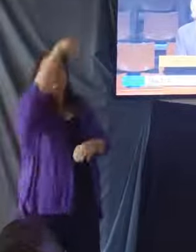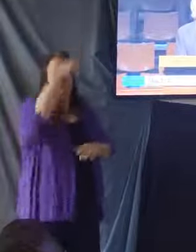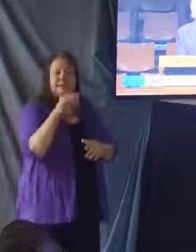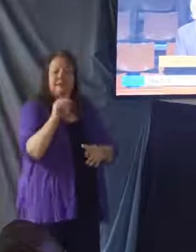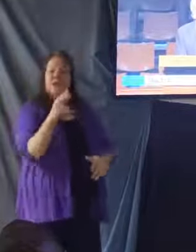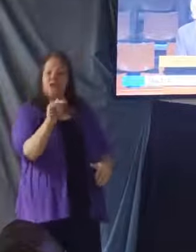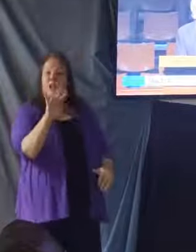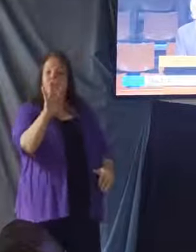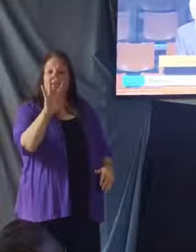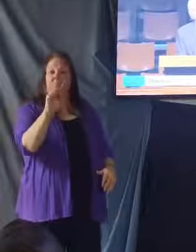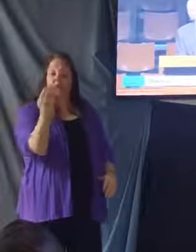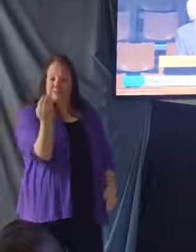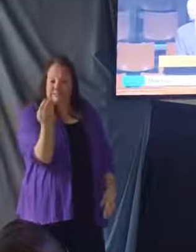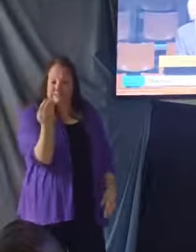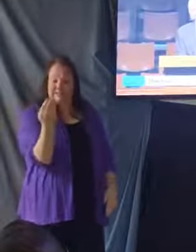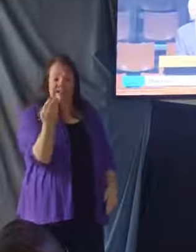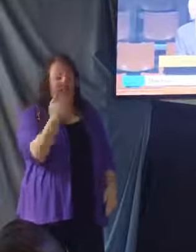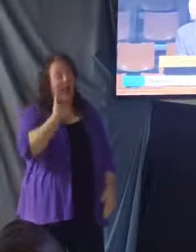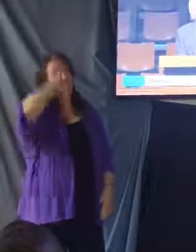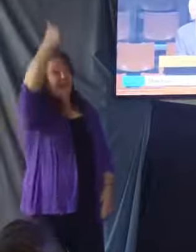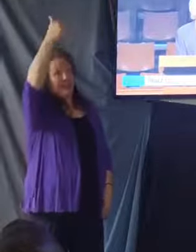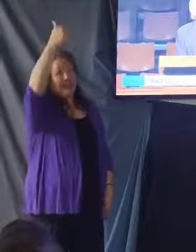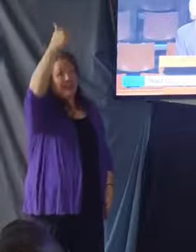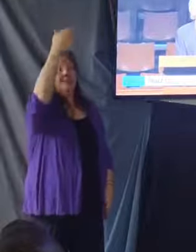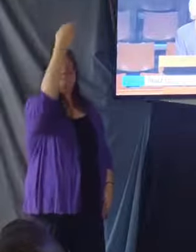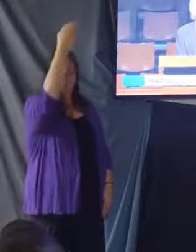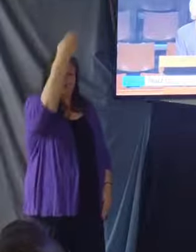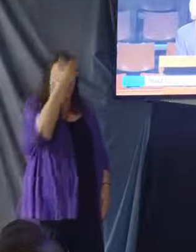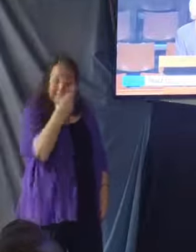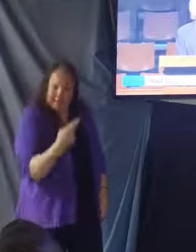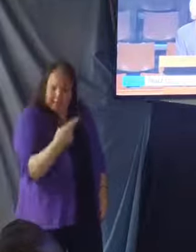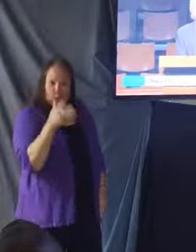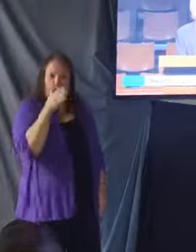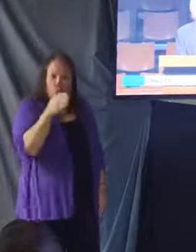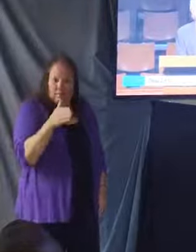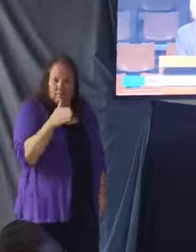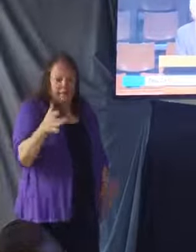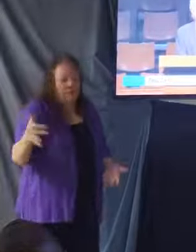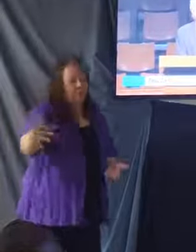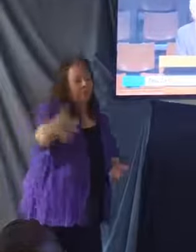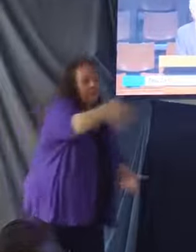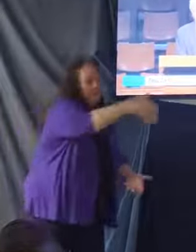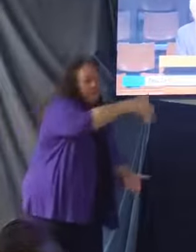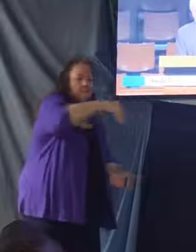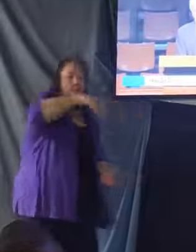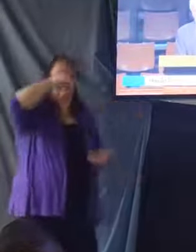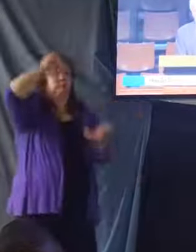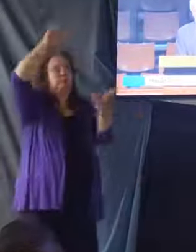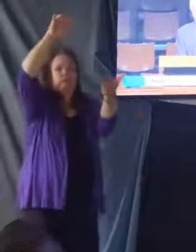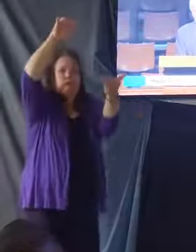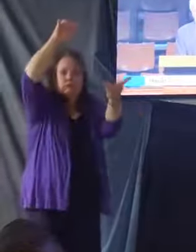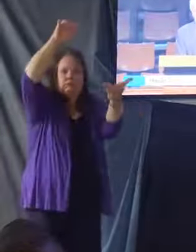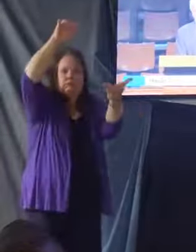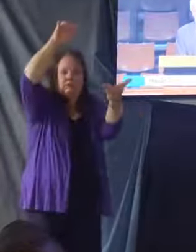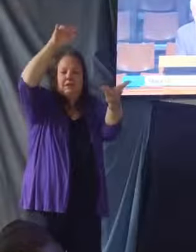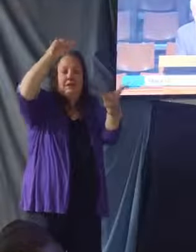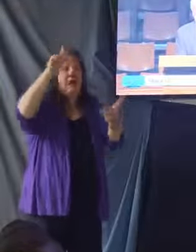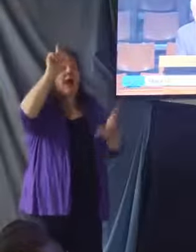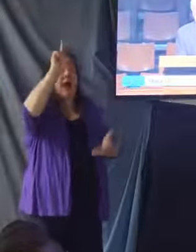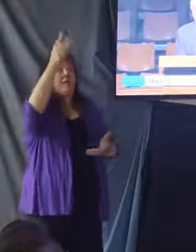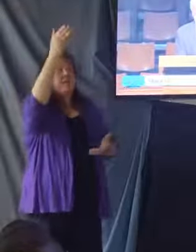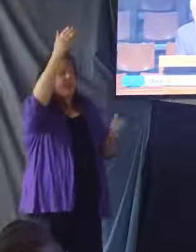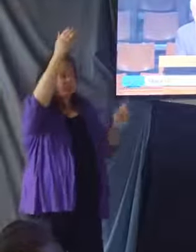John 14, I'm going to leave, but if I leave, I'll come again and gather you to myself. Where I